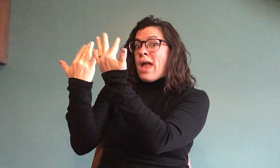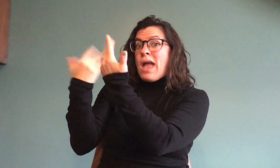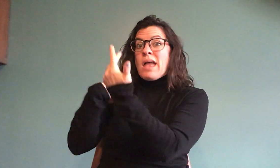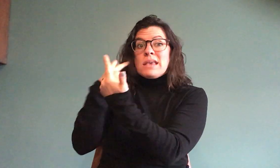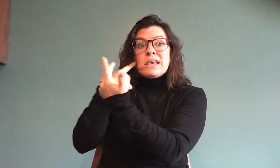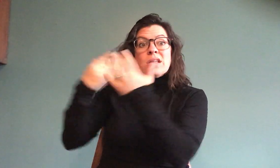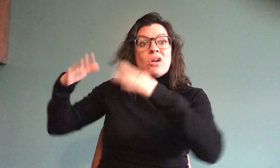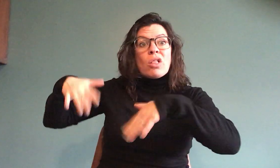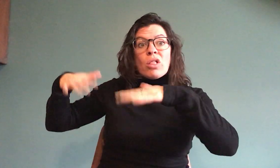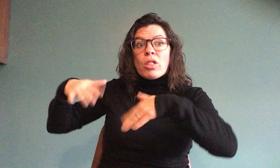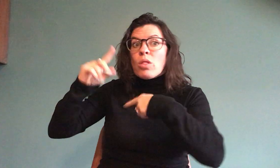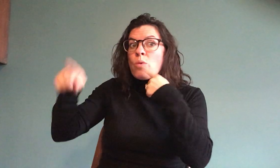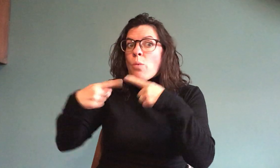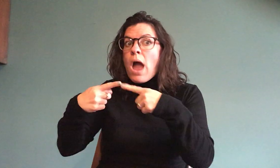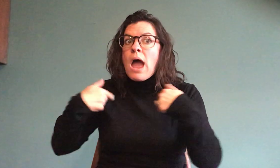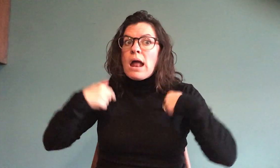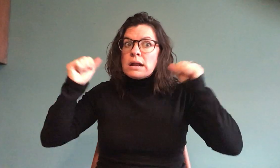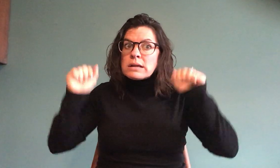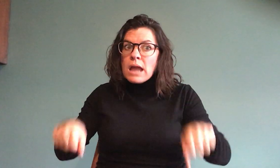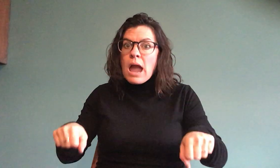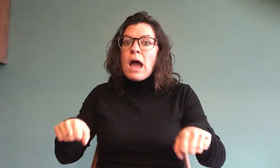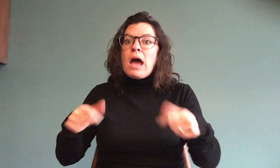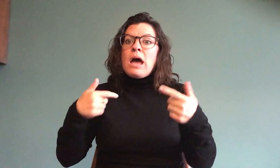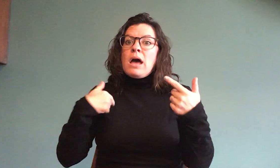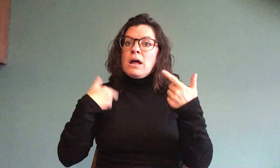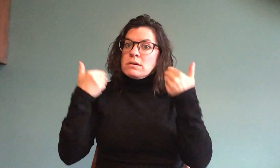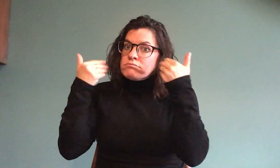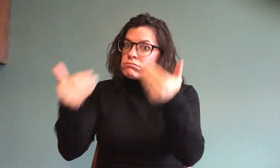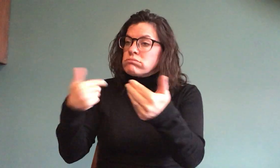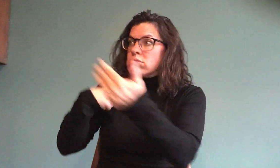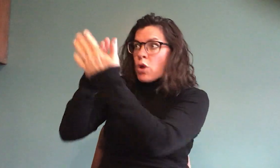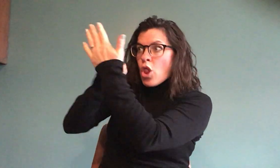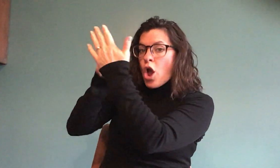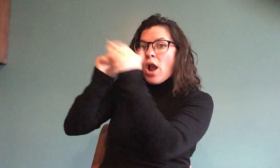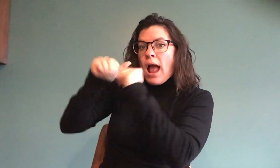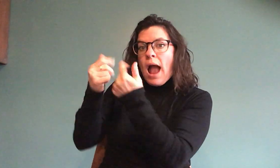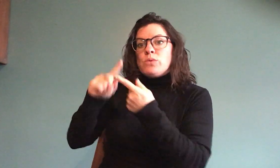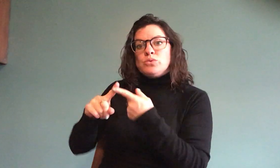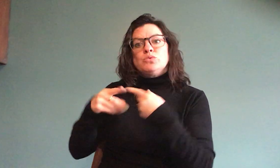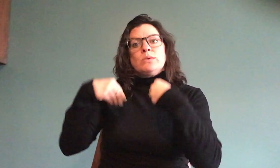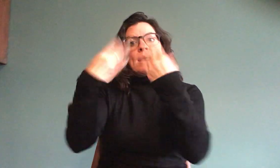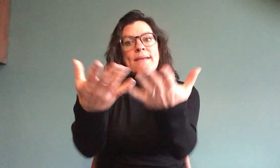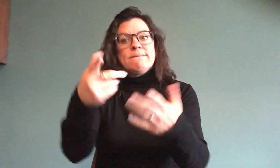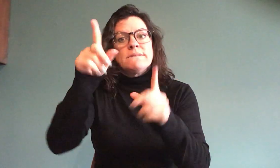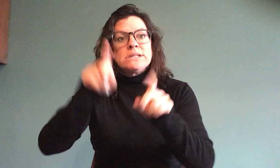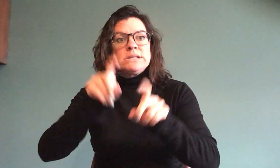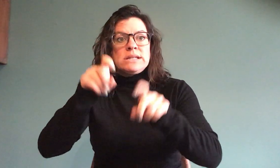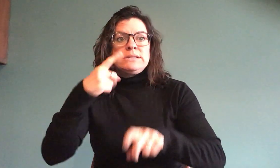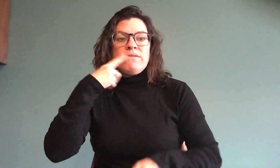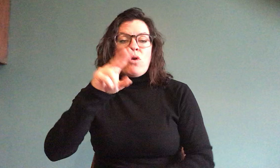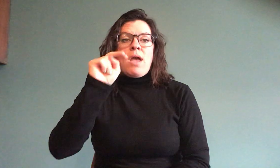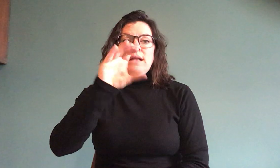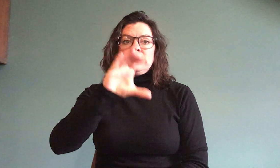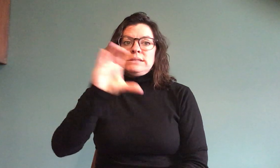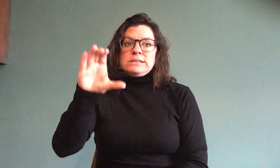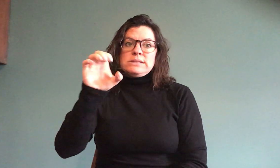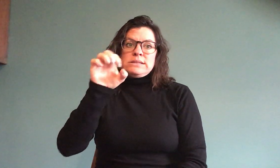and take that class, but that's going to be happening. Okay, so it's just going to be three of us. We'll